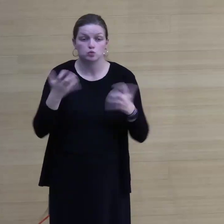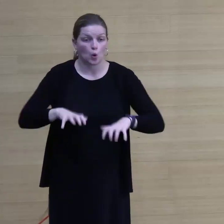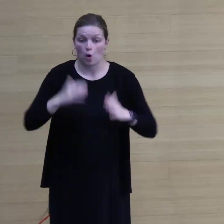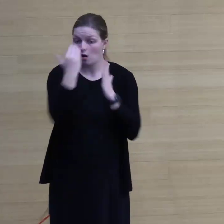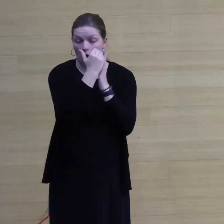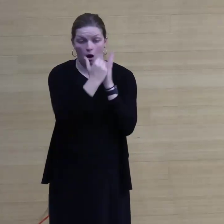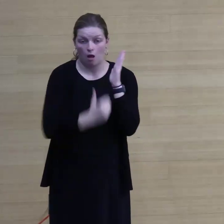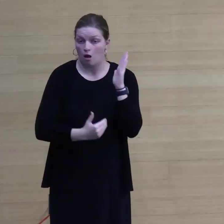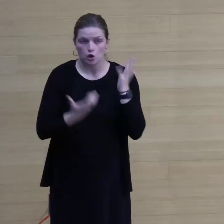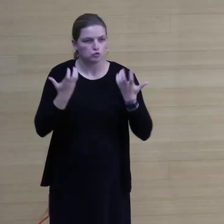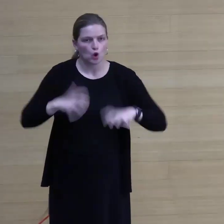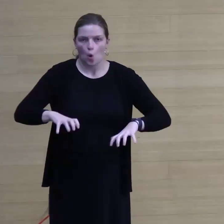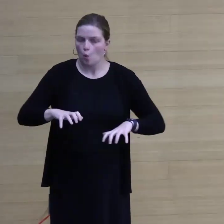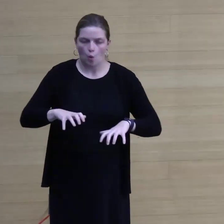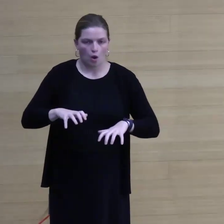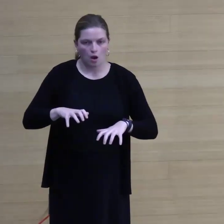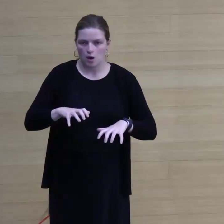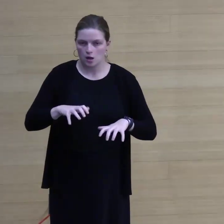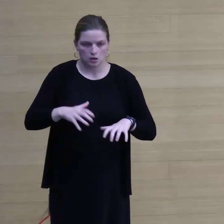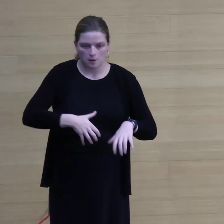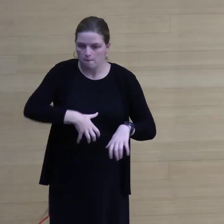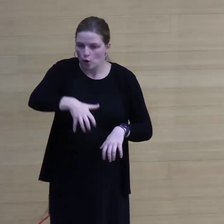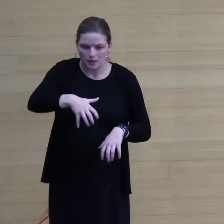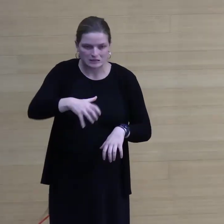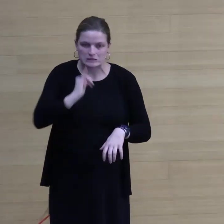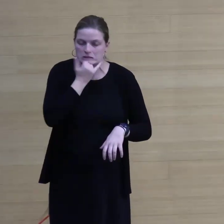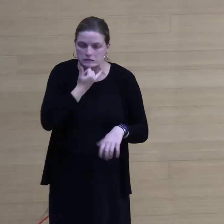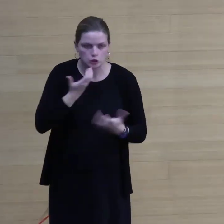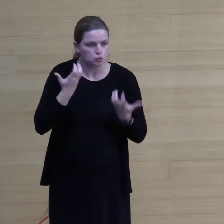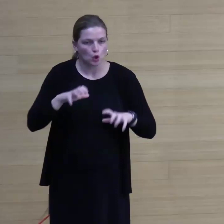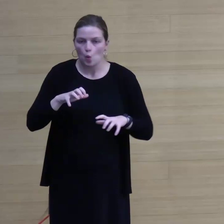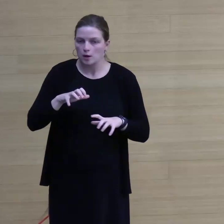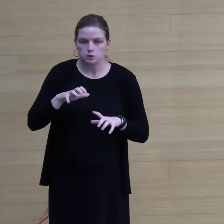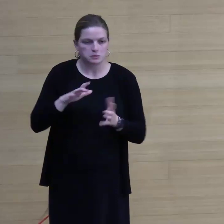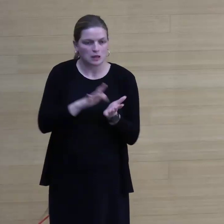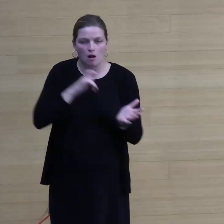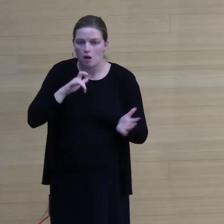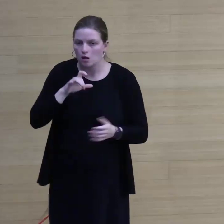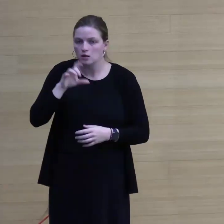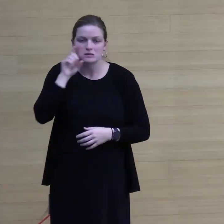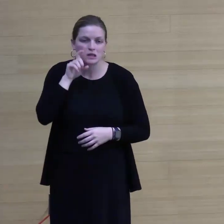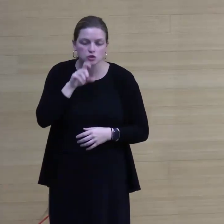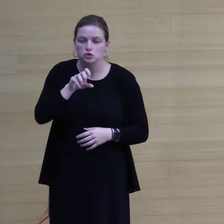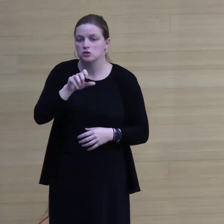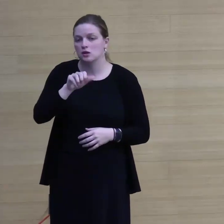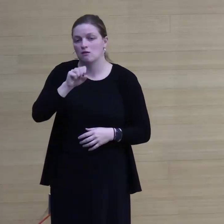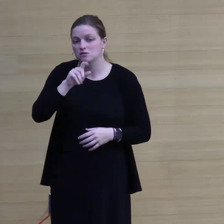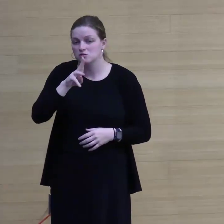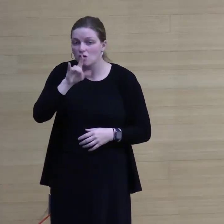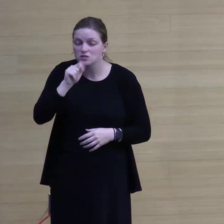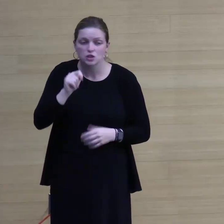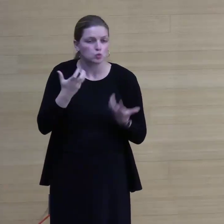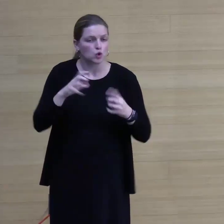them to have an unintended pregnancy. You don't want them to get sexually assaulted. You don't want them to harm another person. All of those